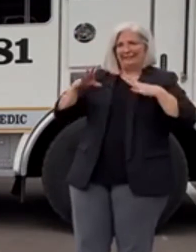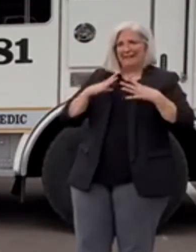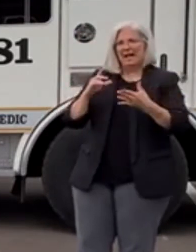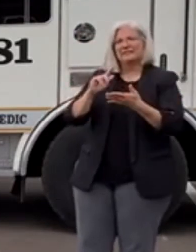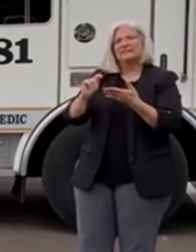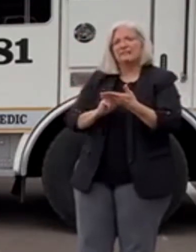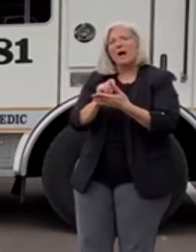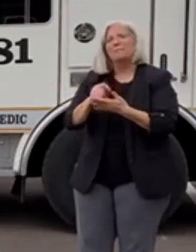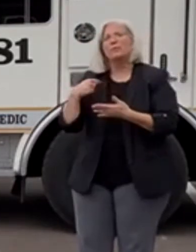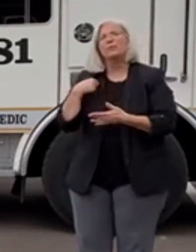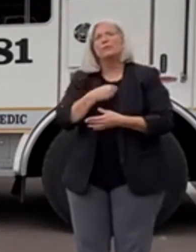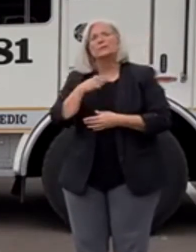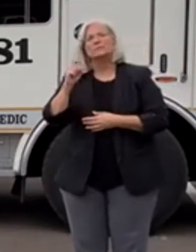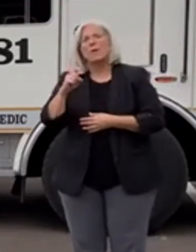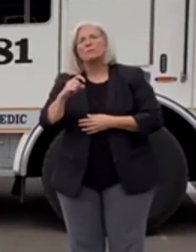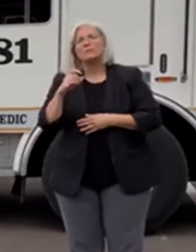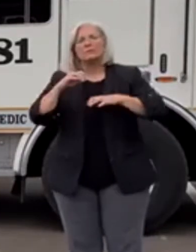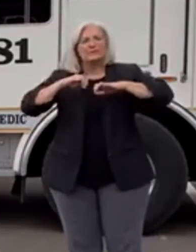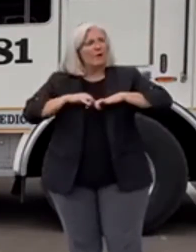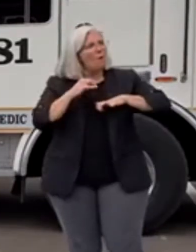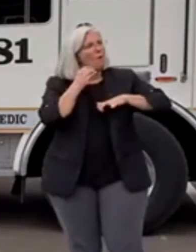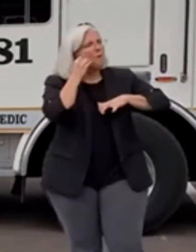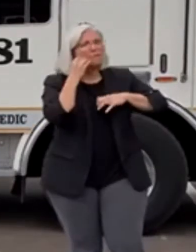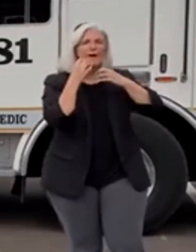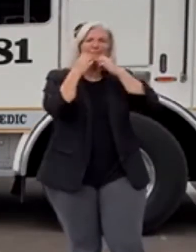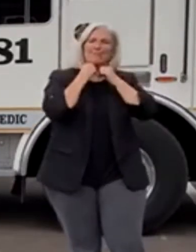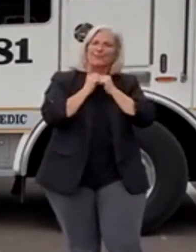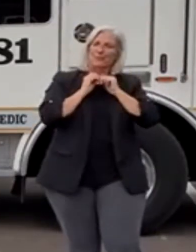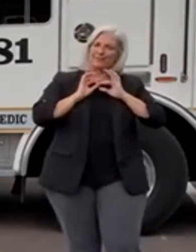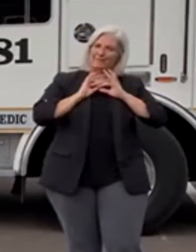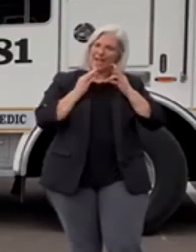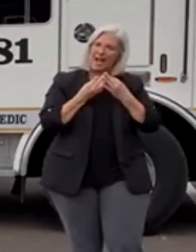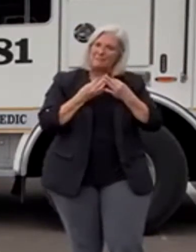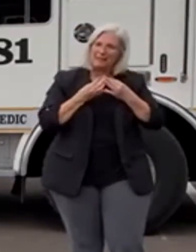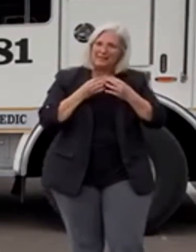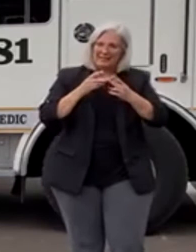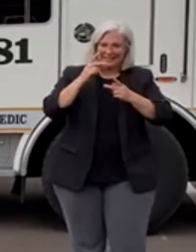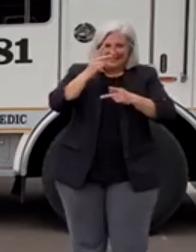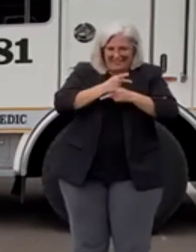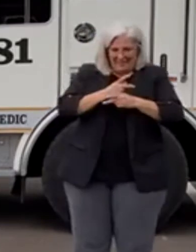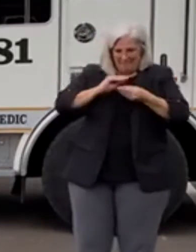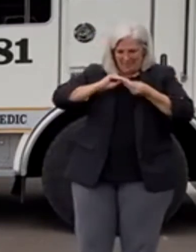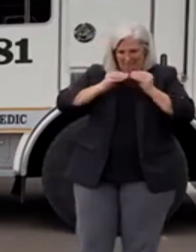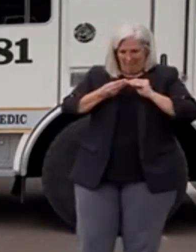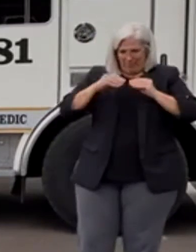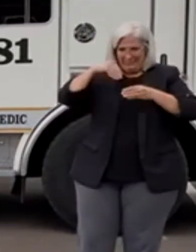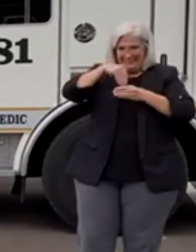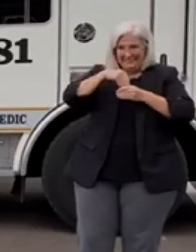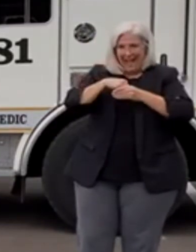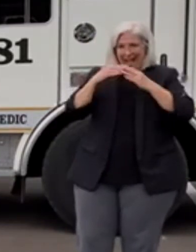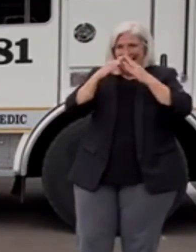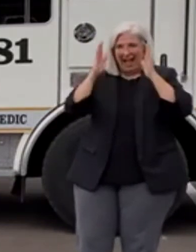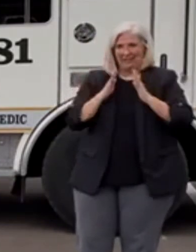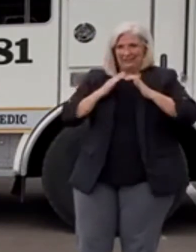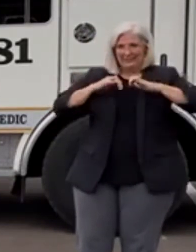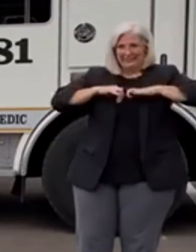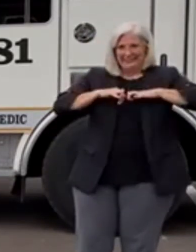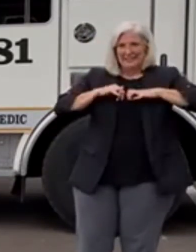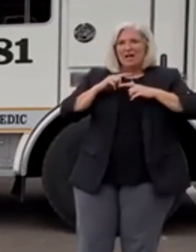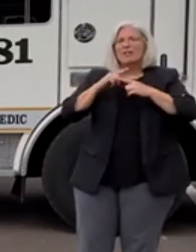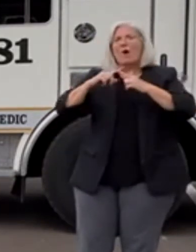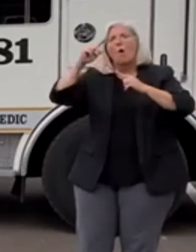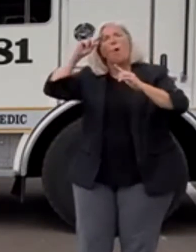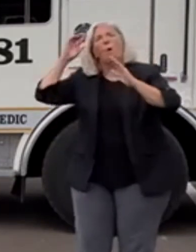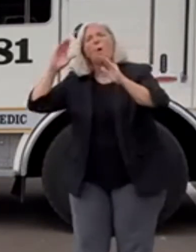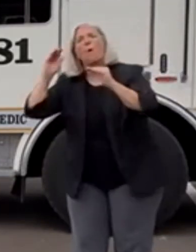families, keep the numbers very small. Maybe next year. The hope is that next year we